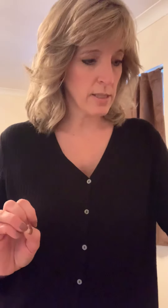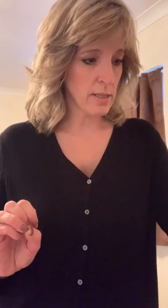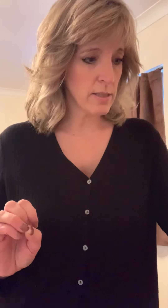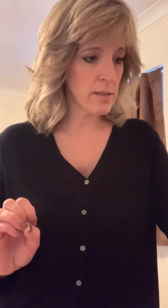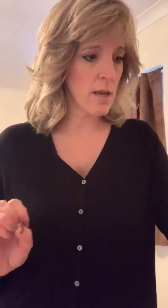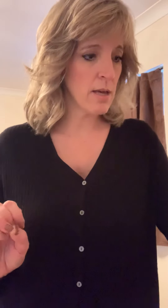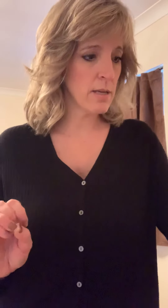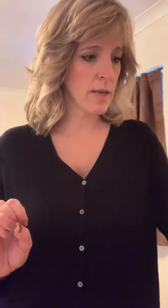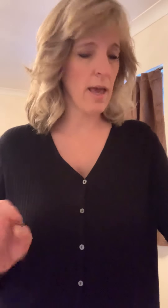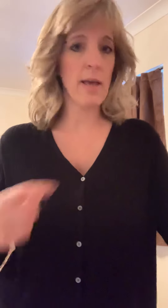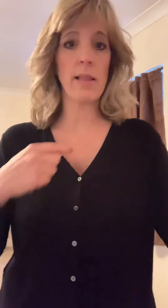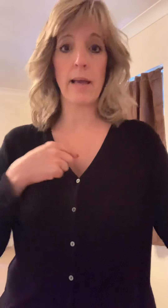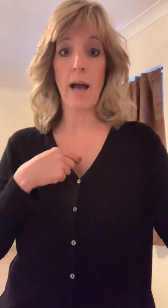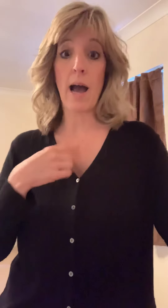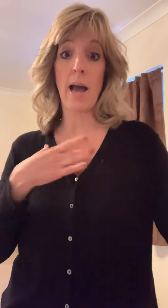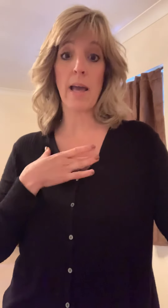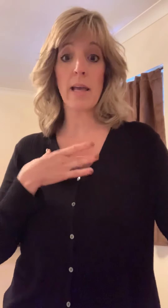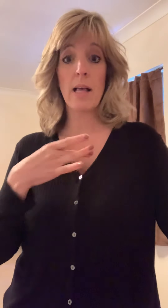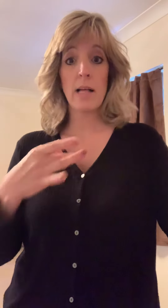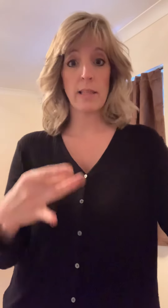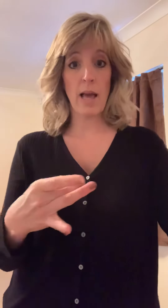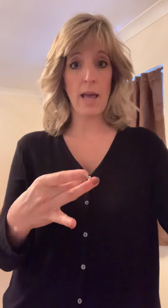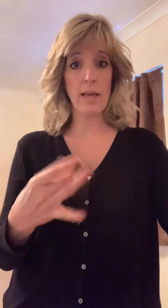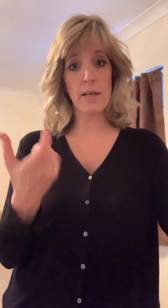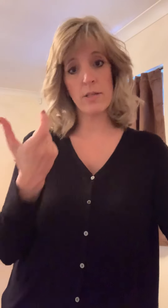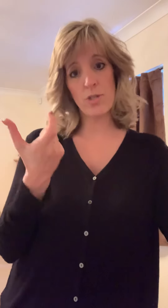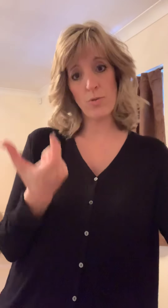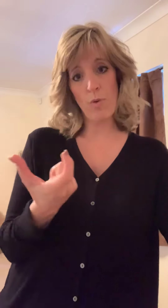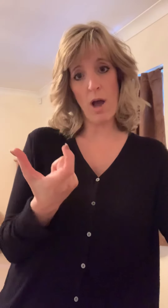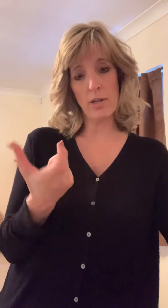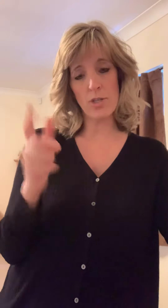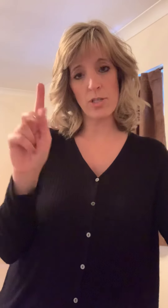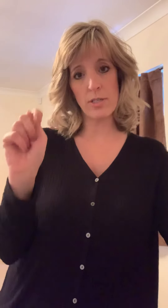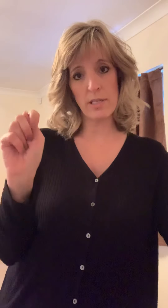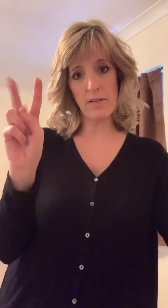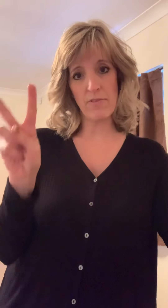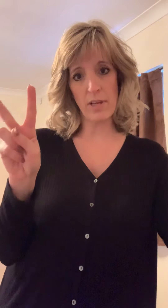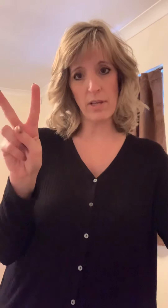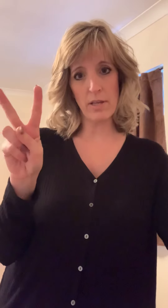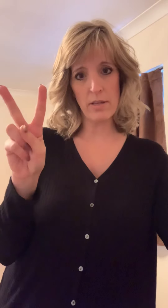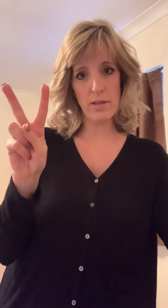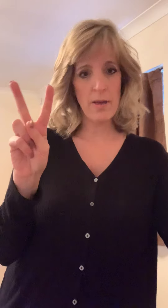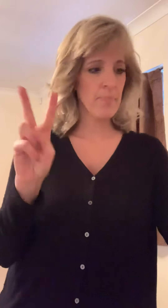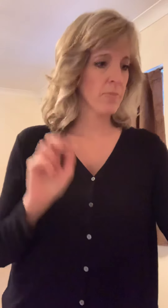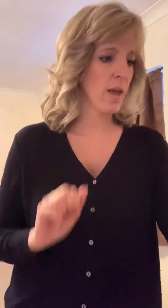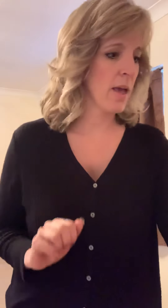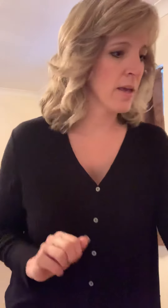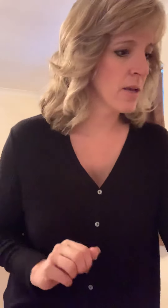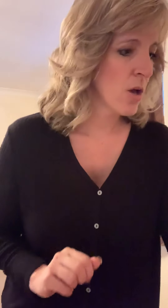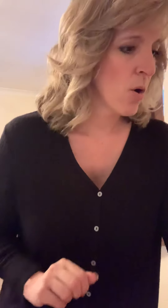sentences, okay, like I like to watch TV, okay,